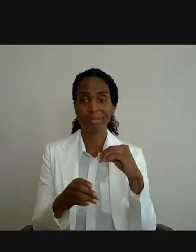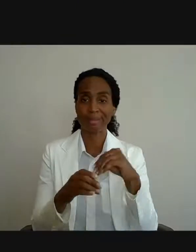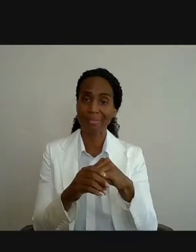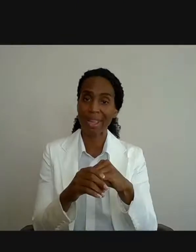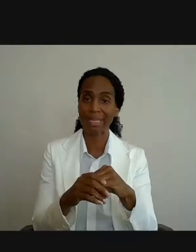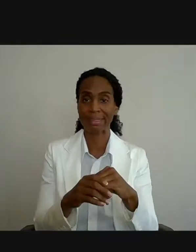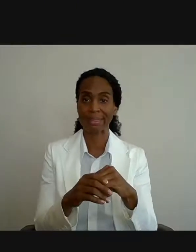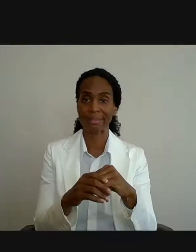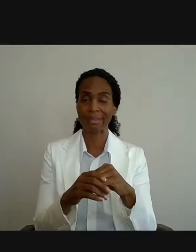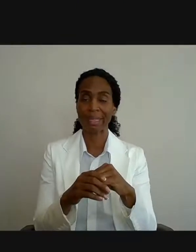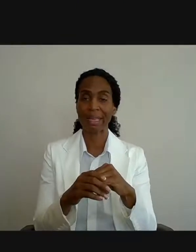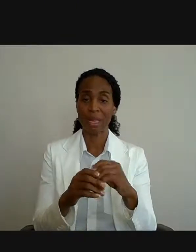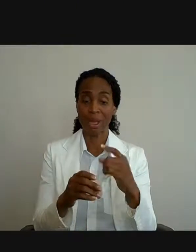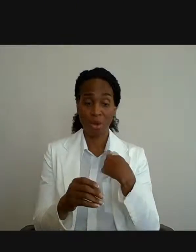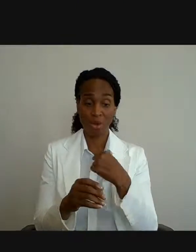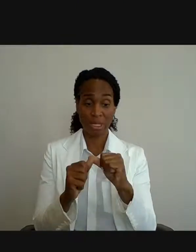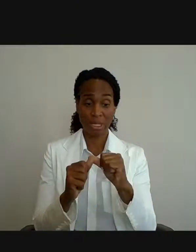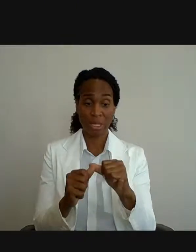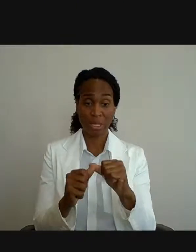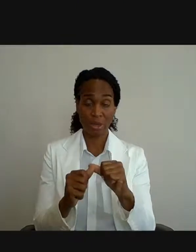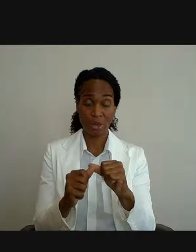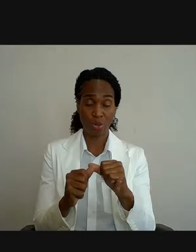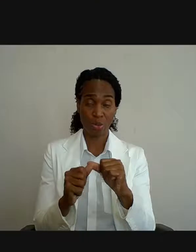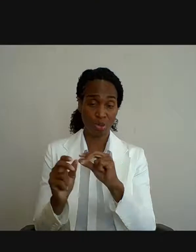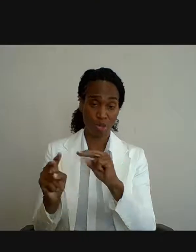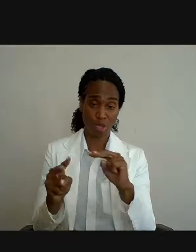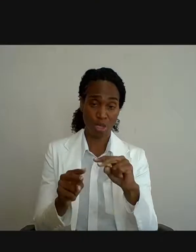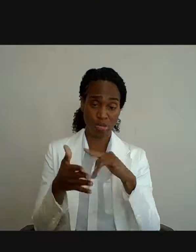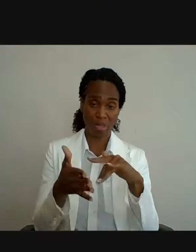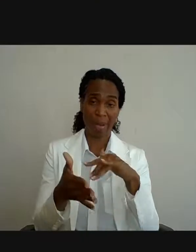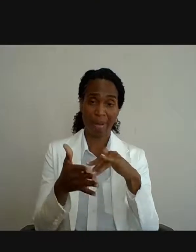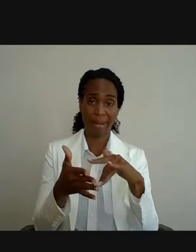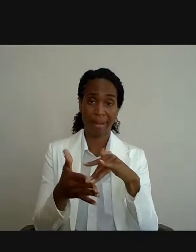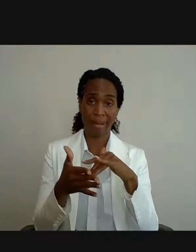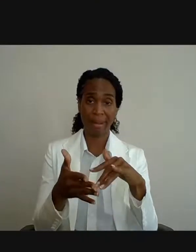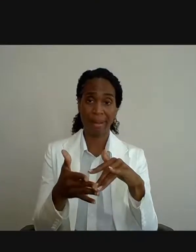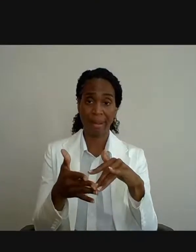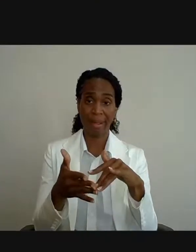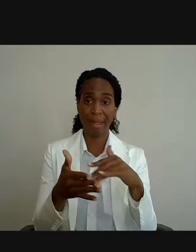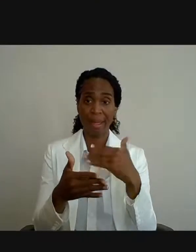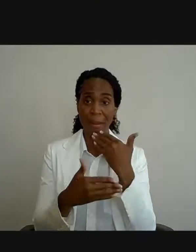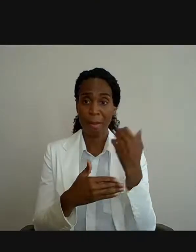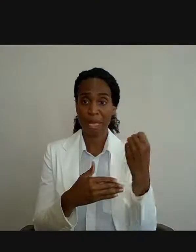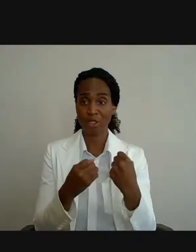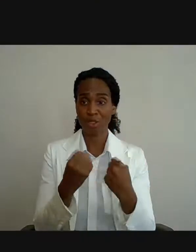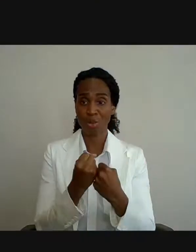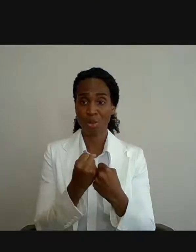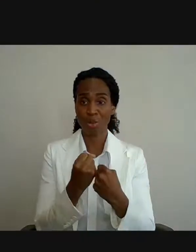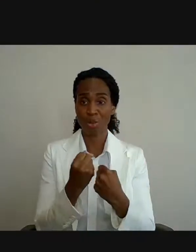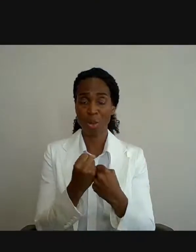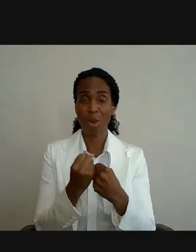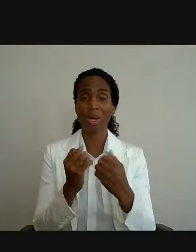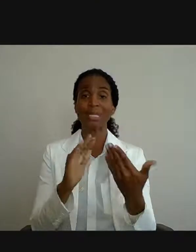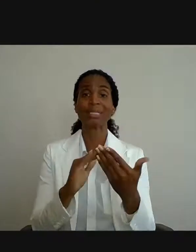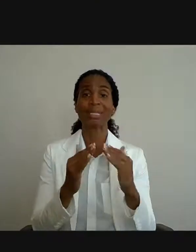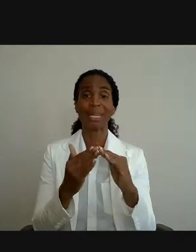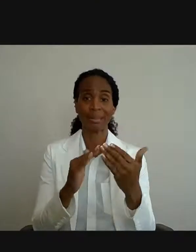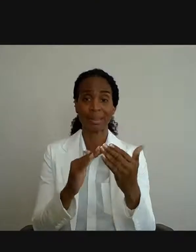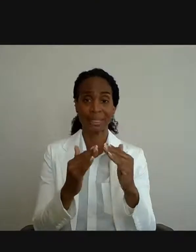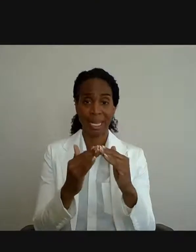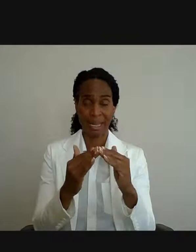will continue to look at ways that we best support the downtown community.